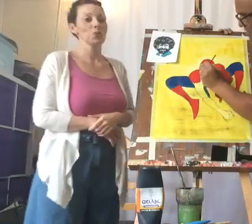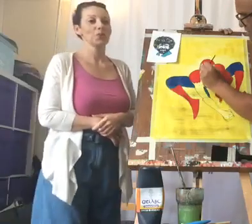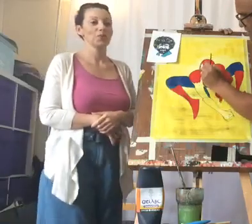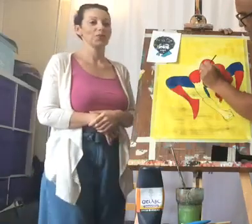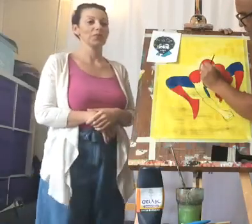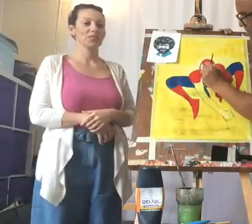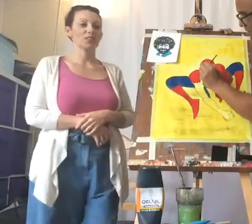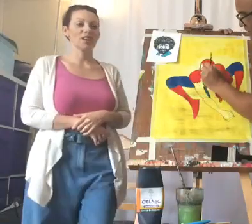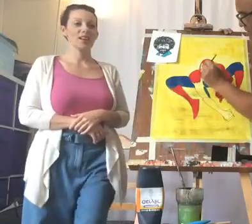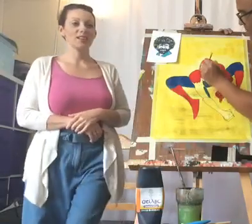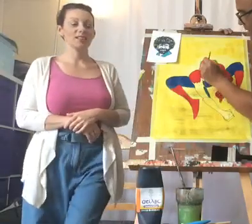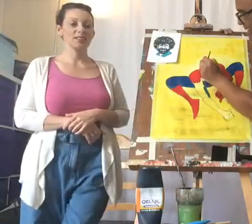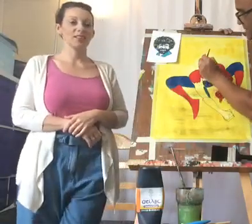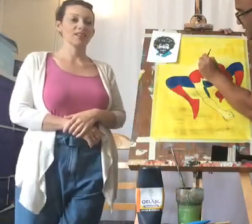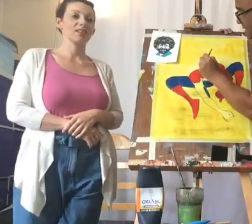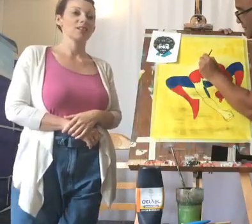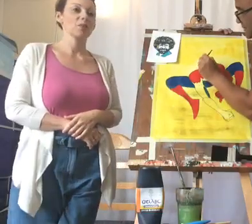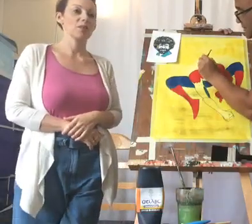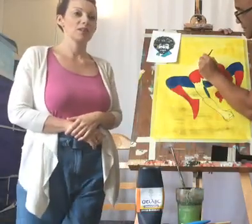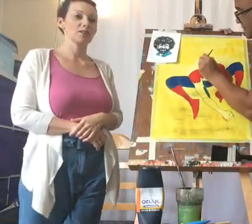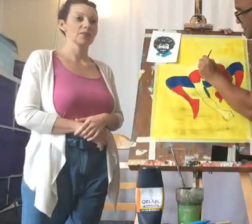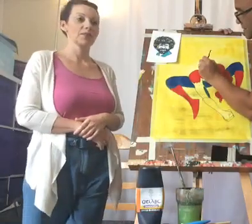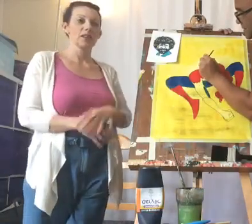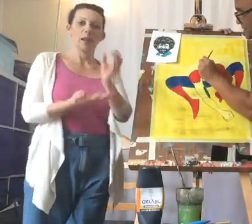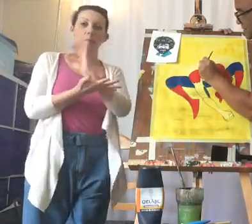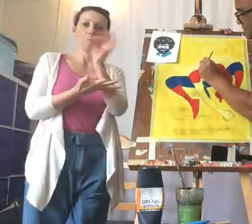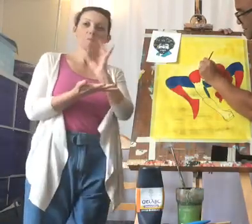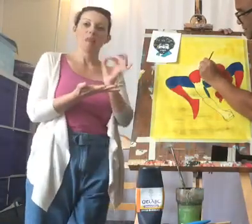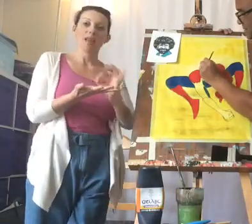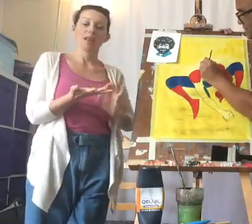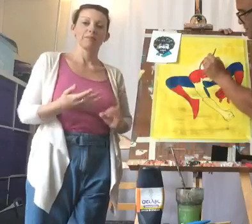Ooh. Sean's come down with her She one. has, New pen, yeah. isn't it? Wow.